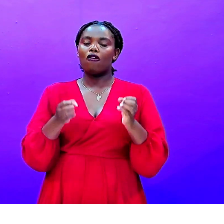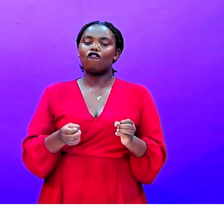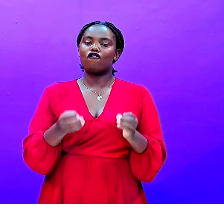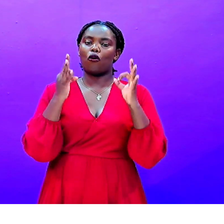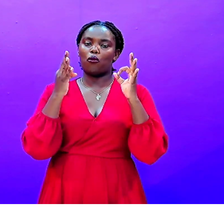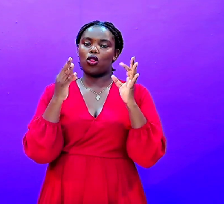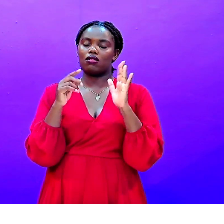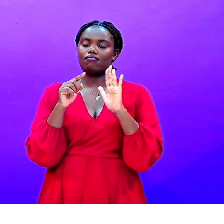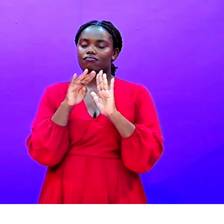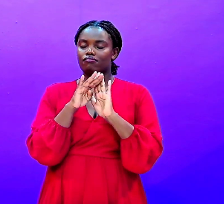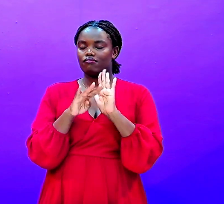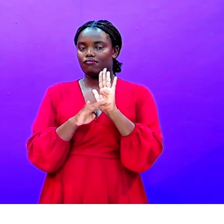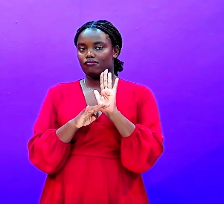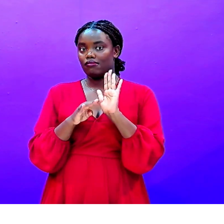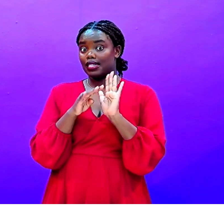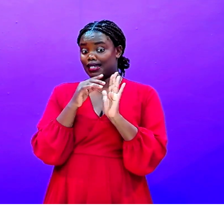a formal statement.